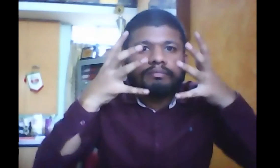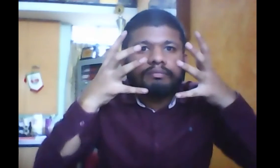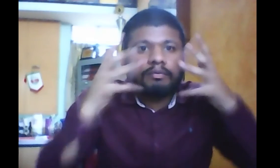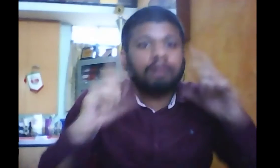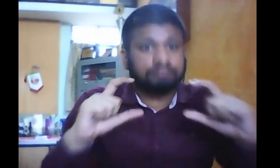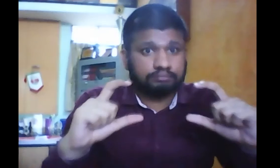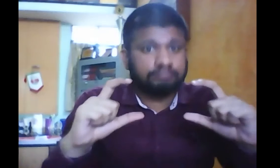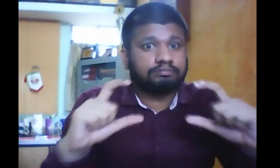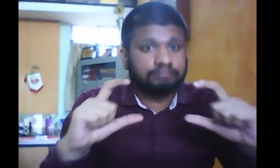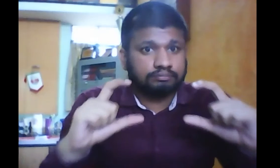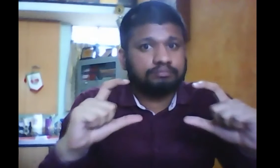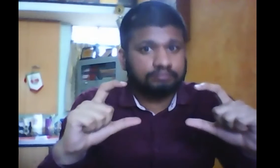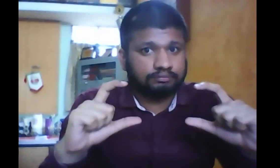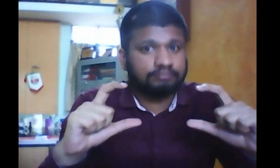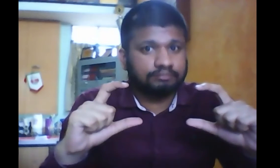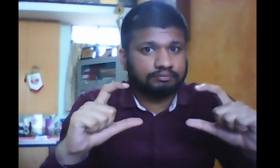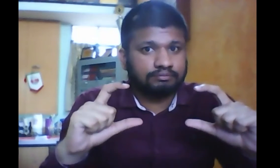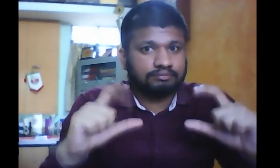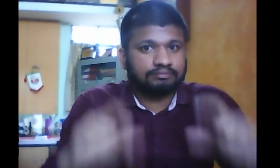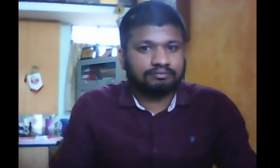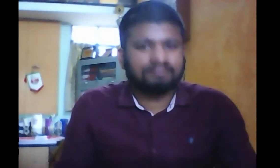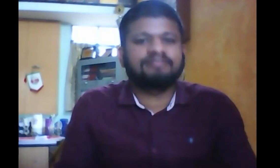Wear your helmet carefully.